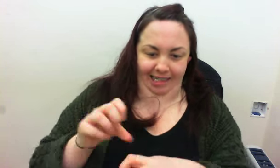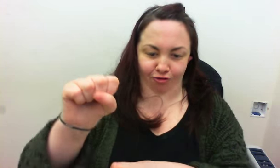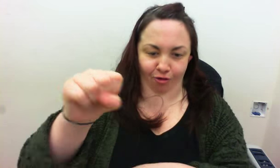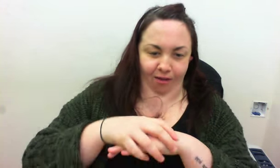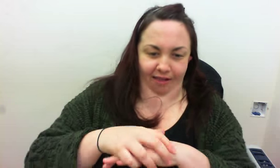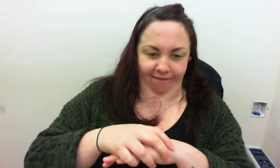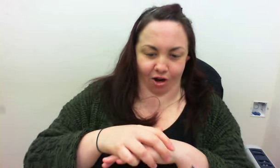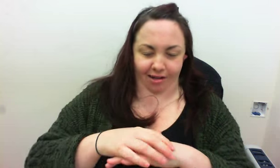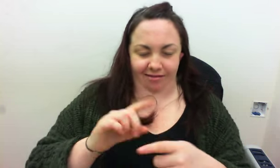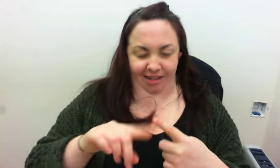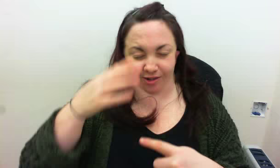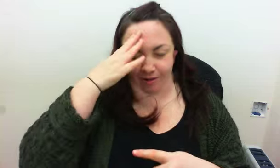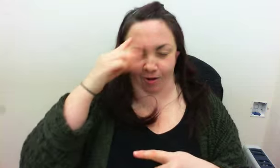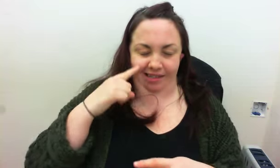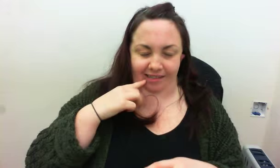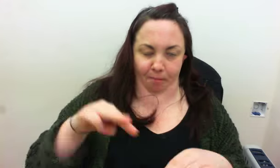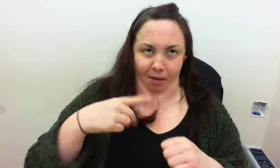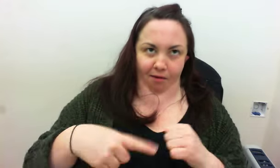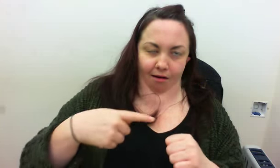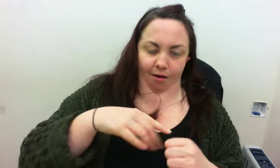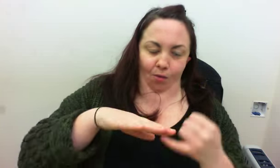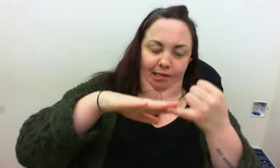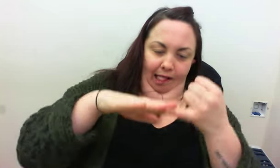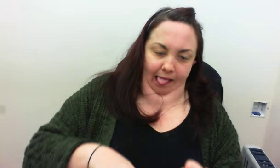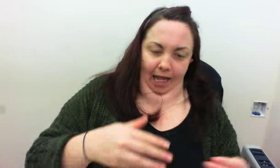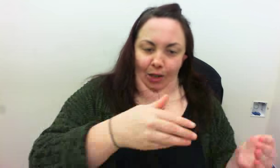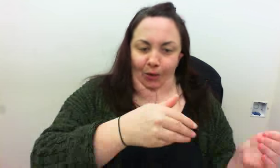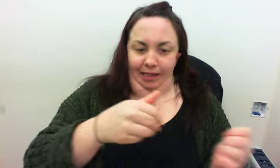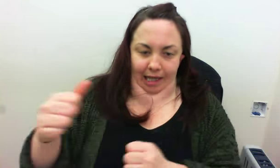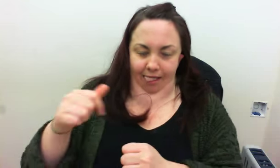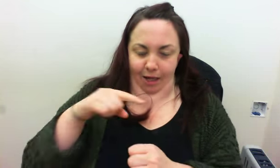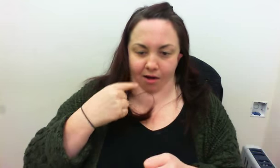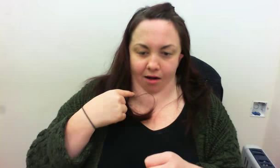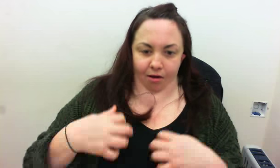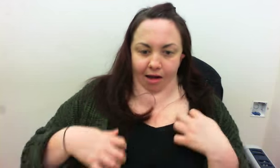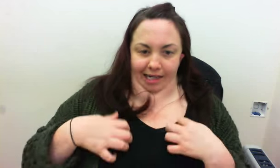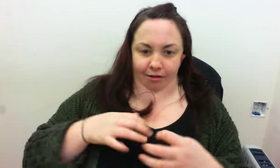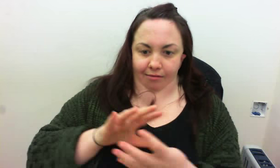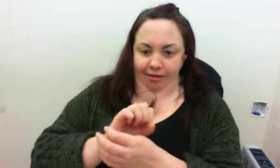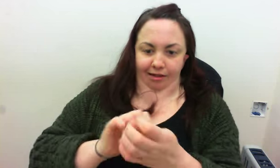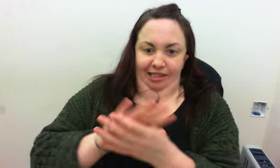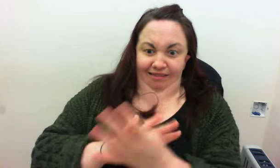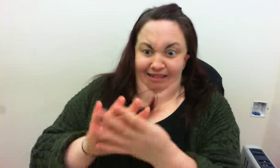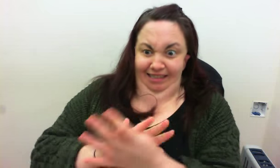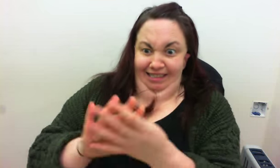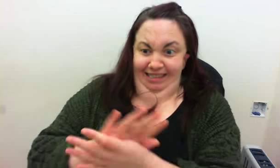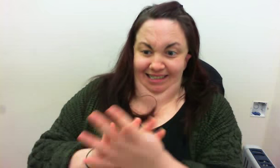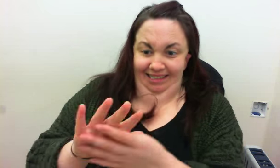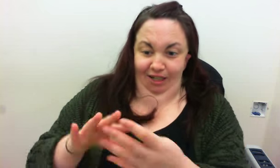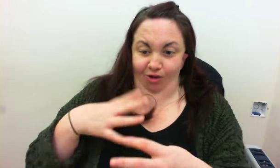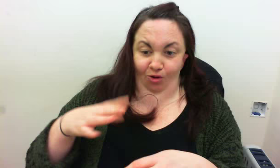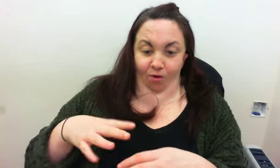always say, you know, deaf people are always the last to leave, like, especially when it comes to a pub or a hotel. Once they get going, they just keep going and